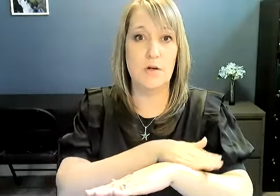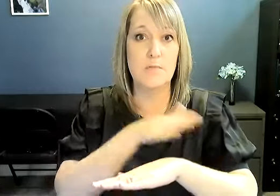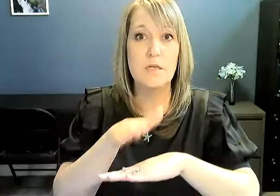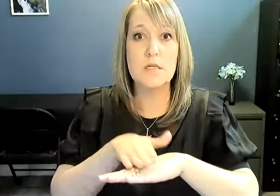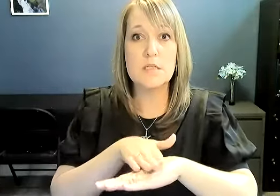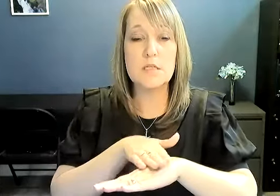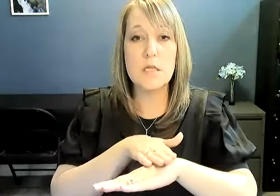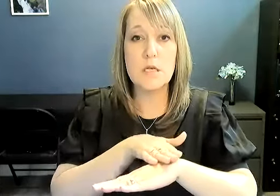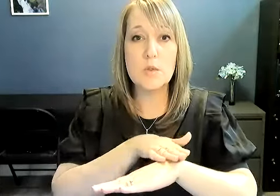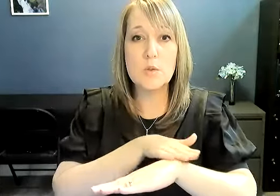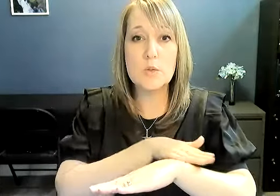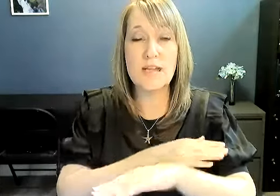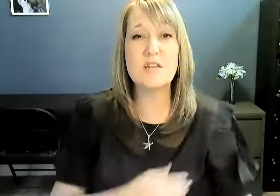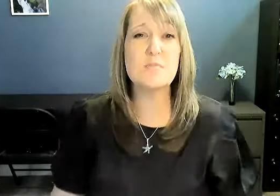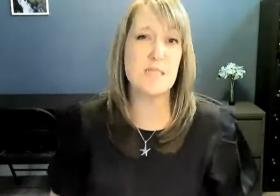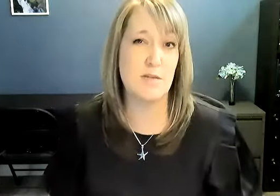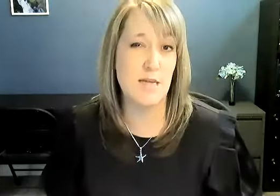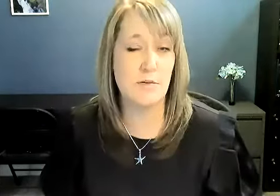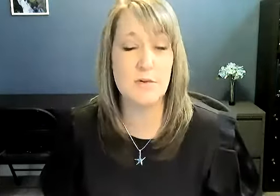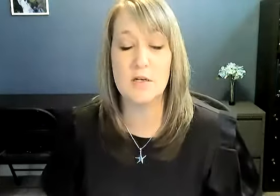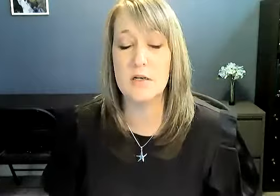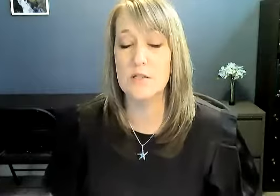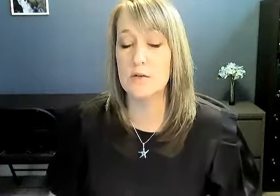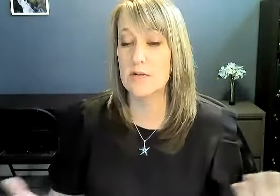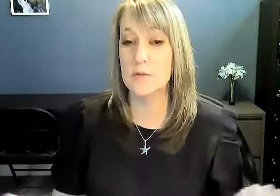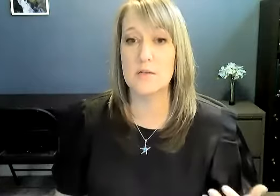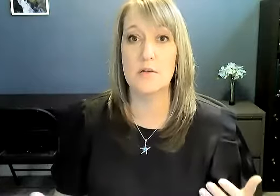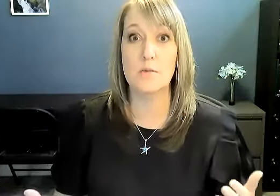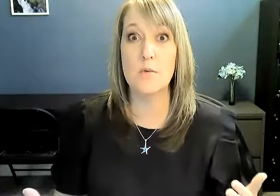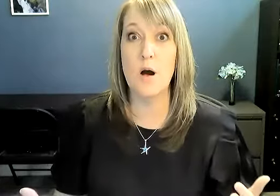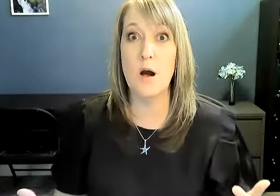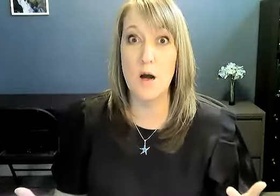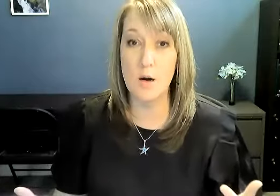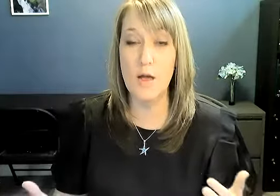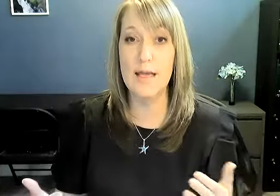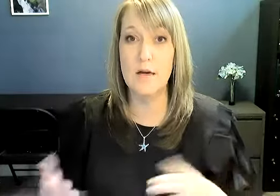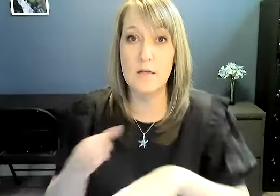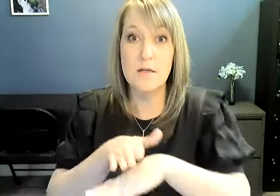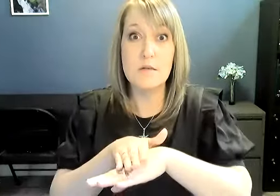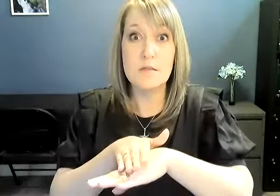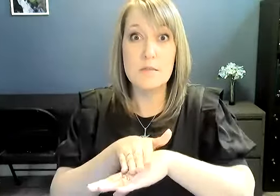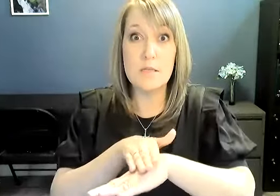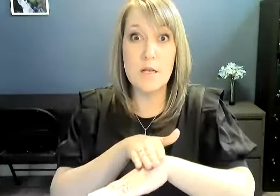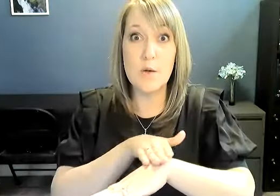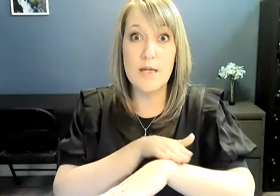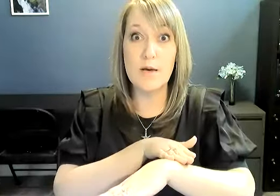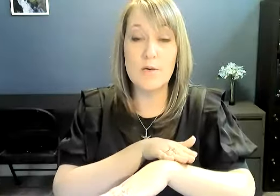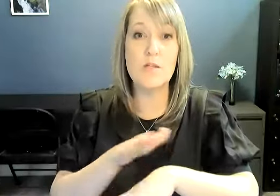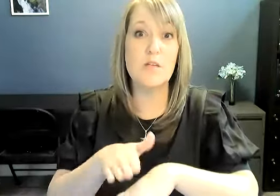arm. Slow. That can also mean slow down. If you're talking to a deaf person, you're like, whoa, hang on. Slow down. You can do